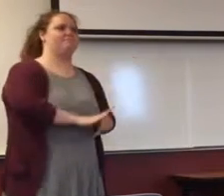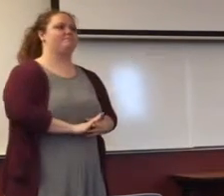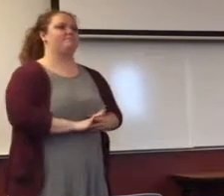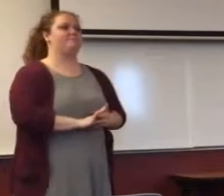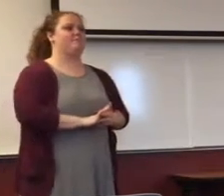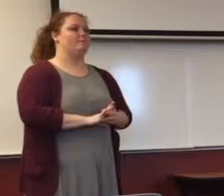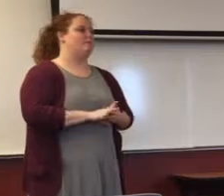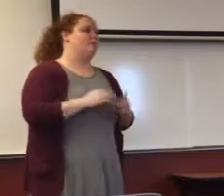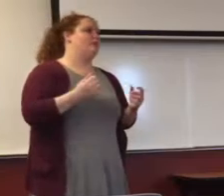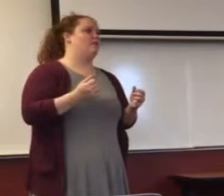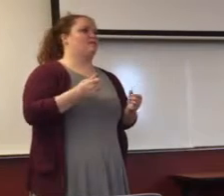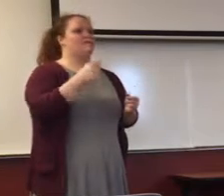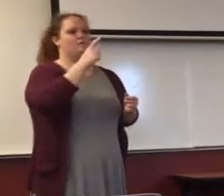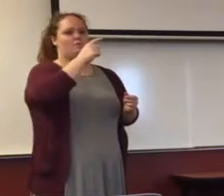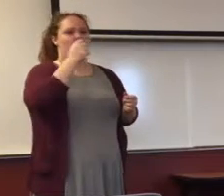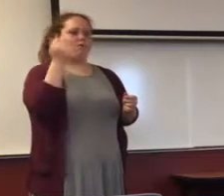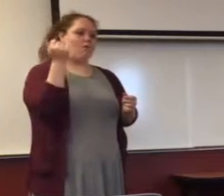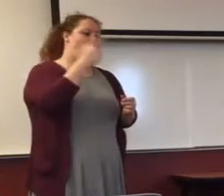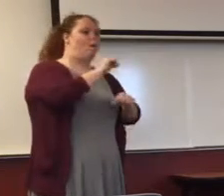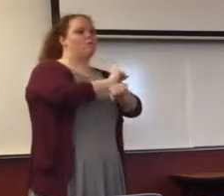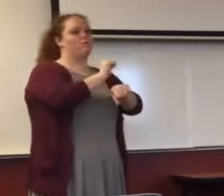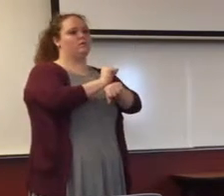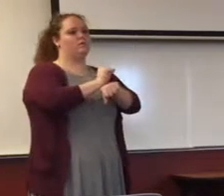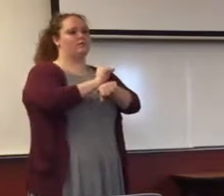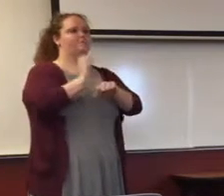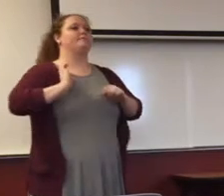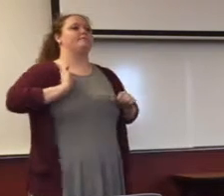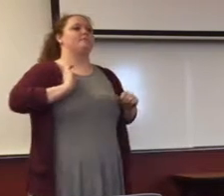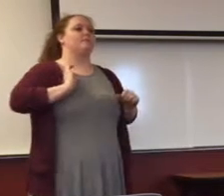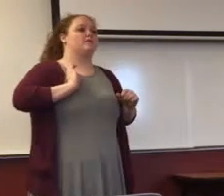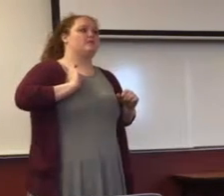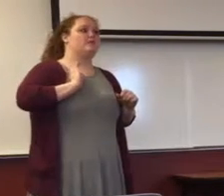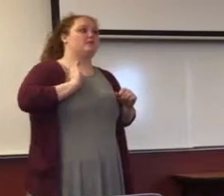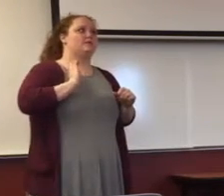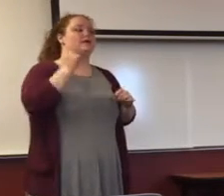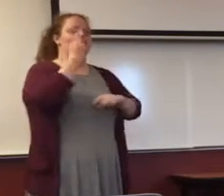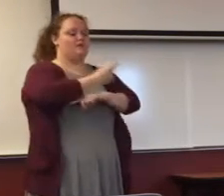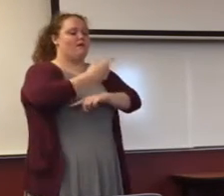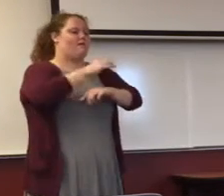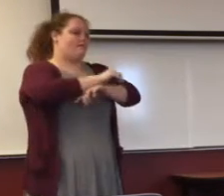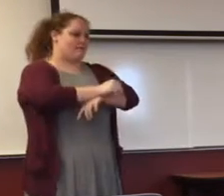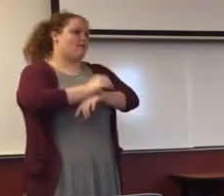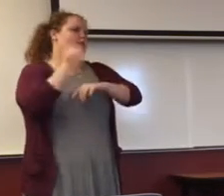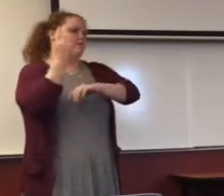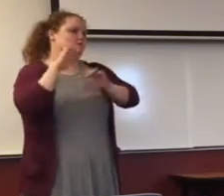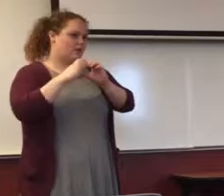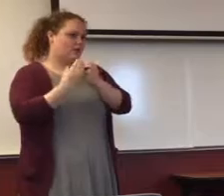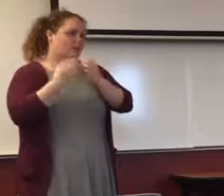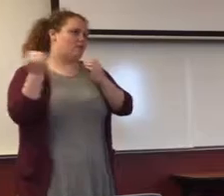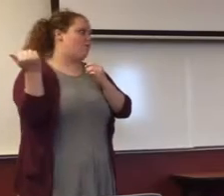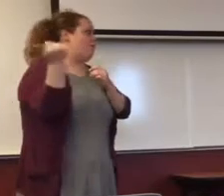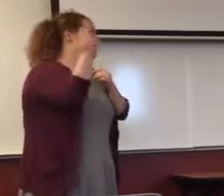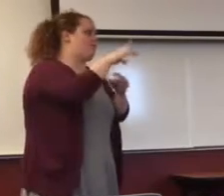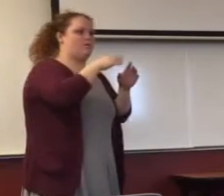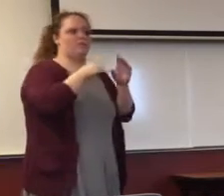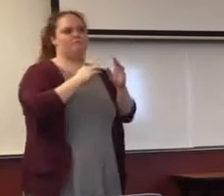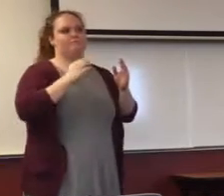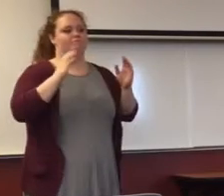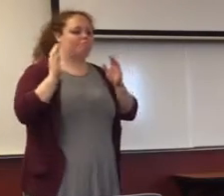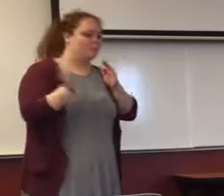information. They've done all the work. There's only been a little bit that I've done, and I've learned just as much as they have. This would have prepared me